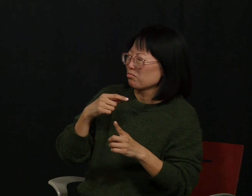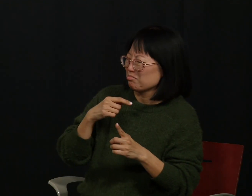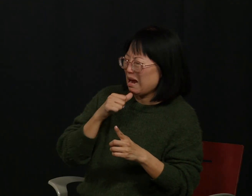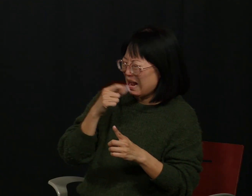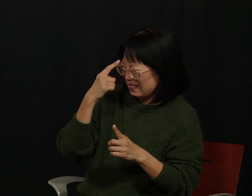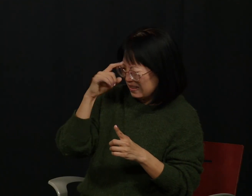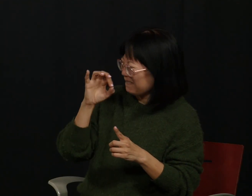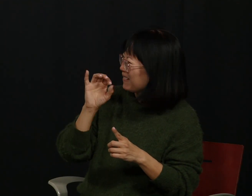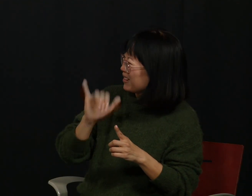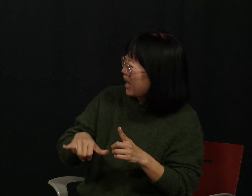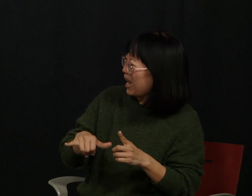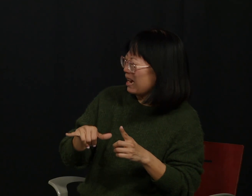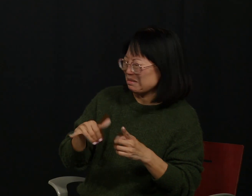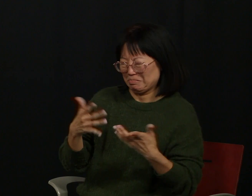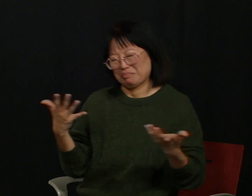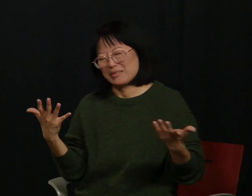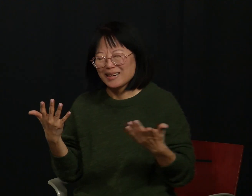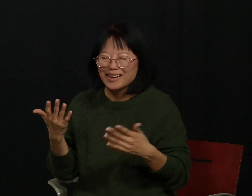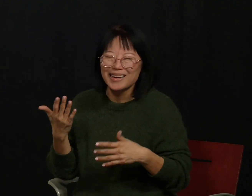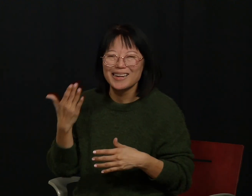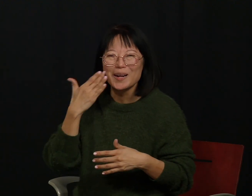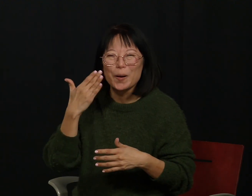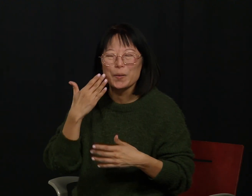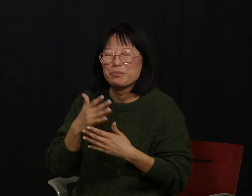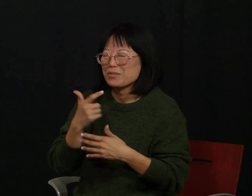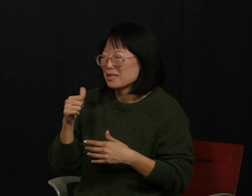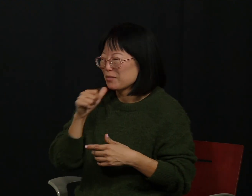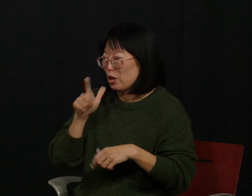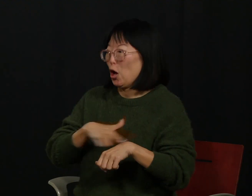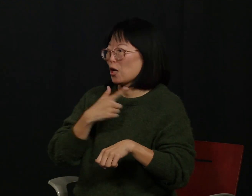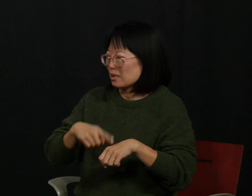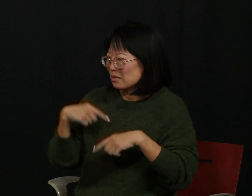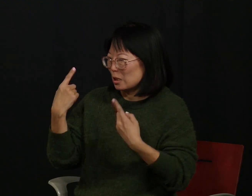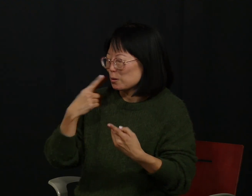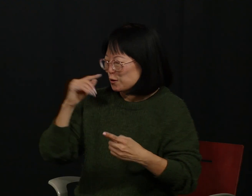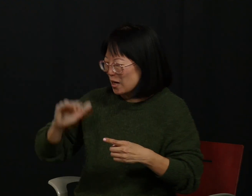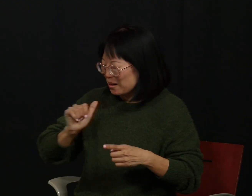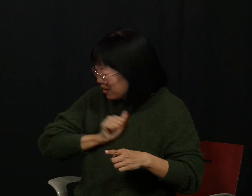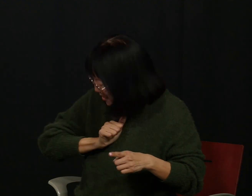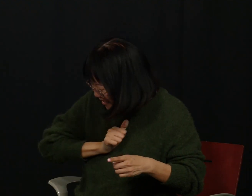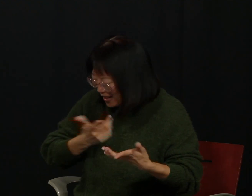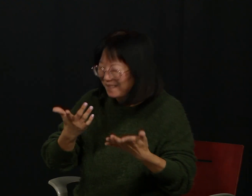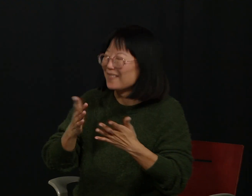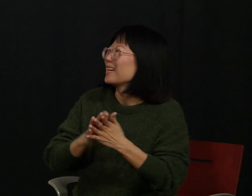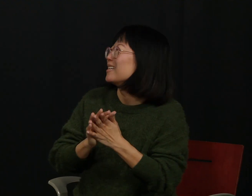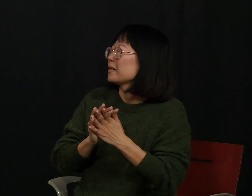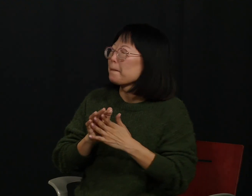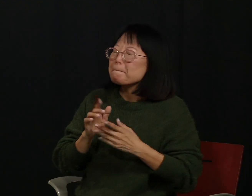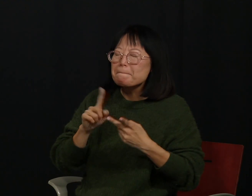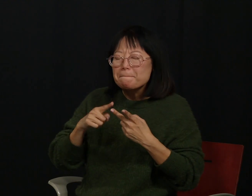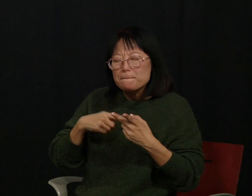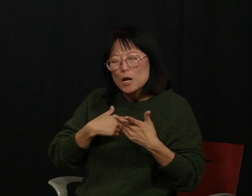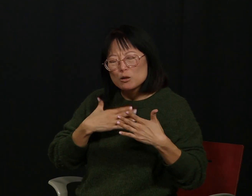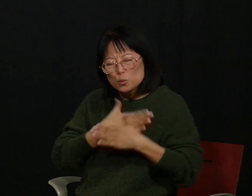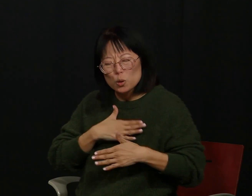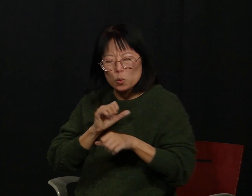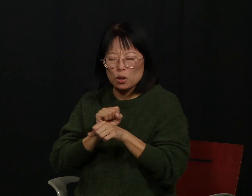I didn't even think about that. And that's pretty amazing. It's been a long time since I've been a child myself. And so I also